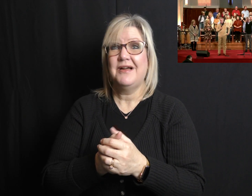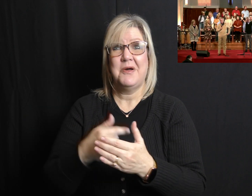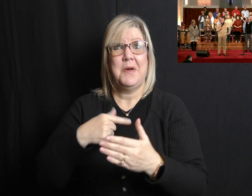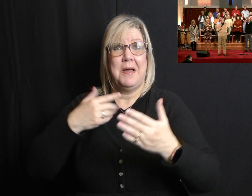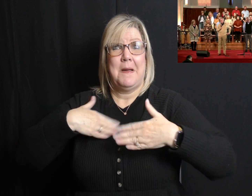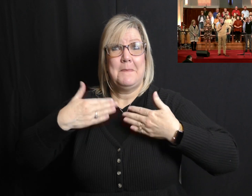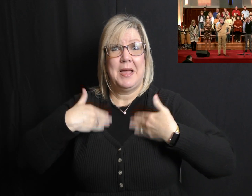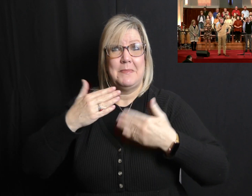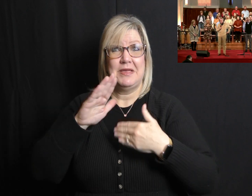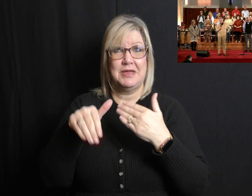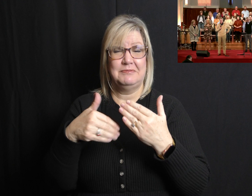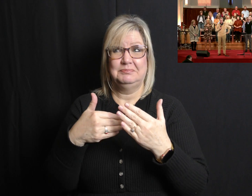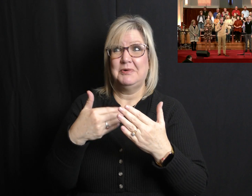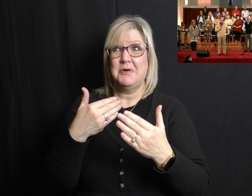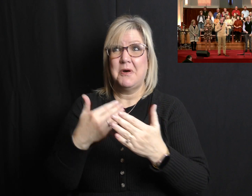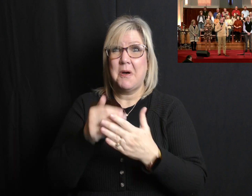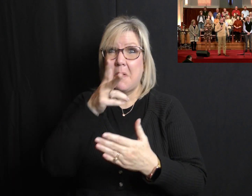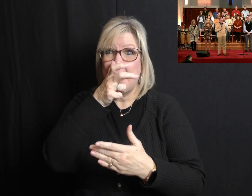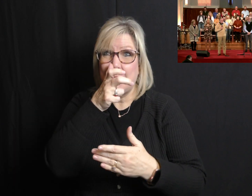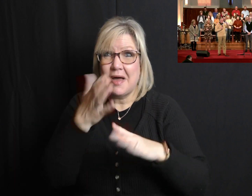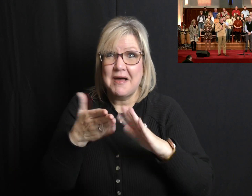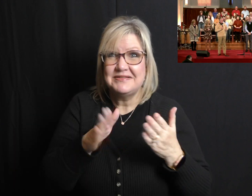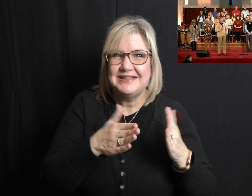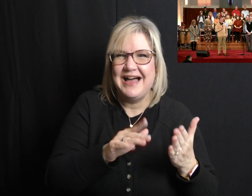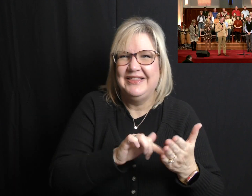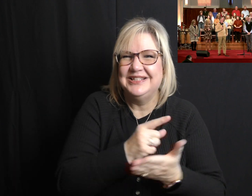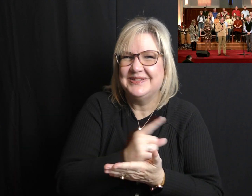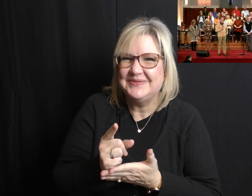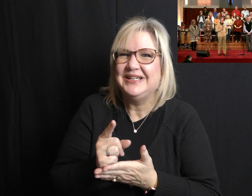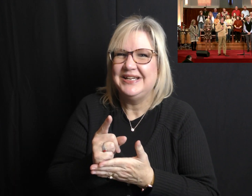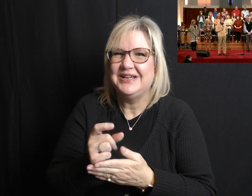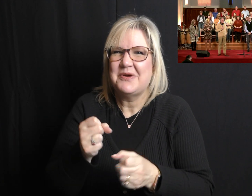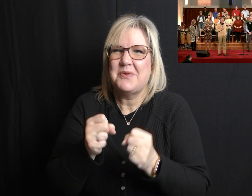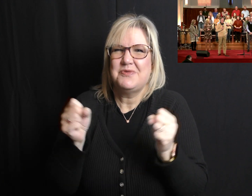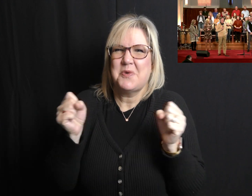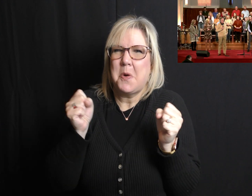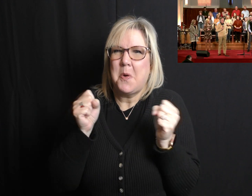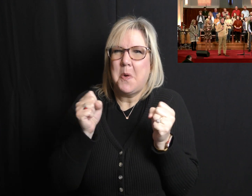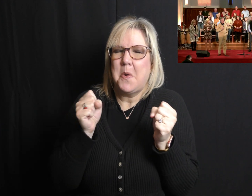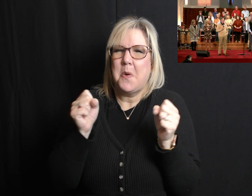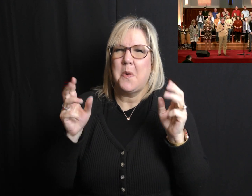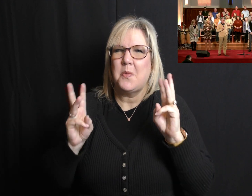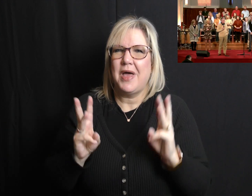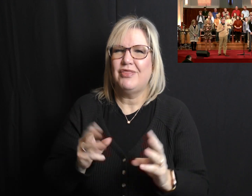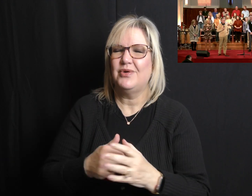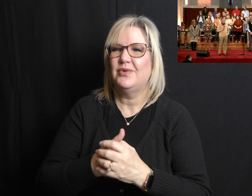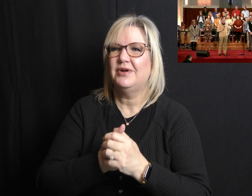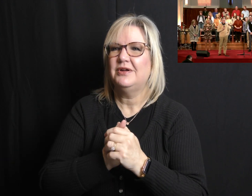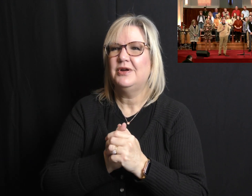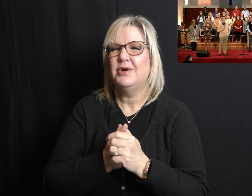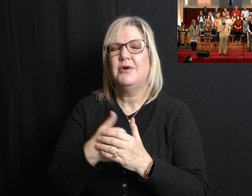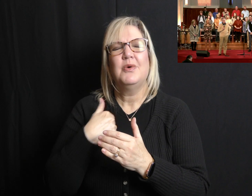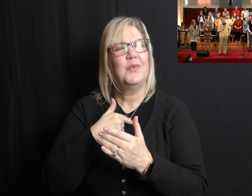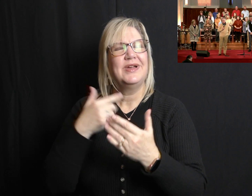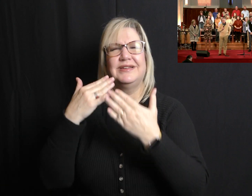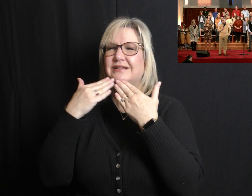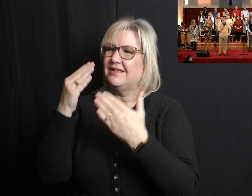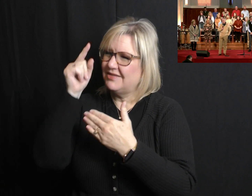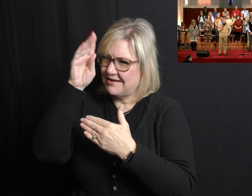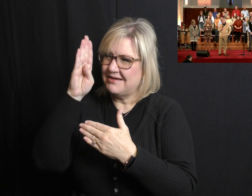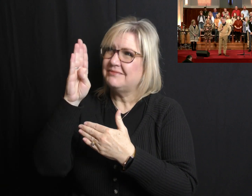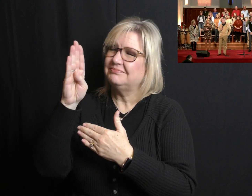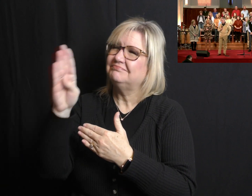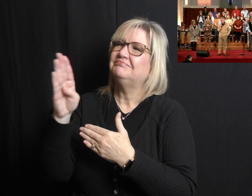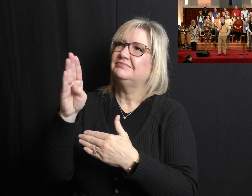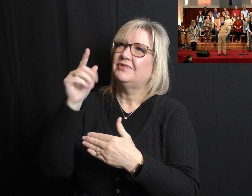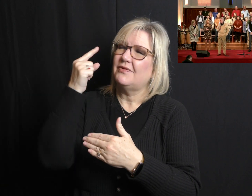Y'all know what I'm talking about, don't you? And I want you to know that we need to be thankful and praise the Lord for our pastor. A lot of times we don't think